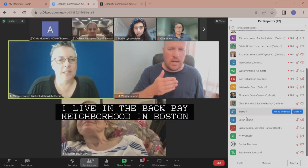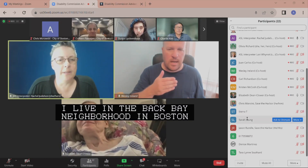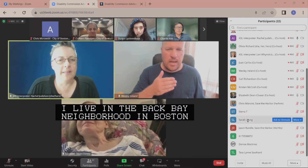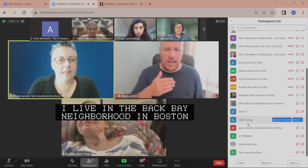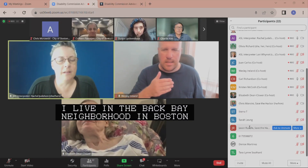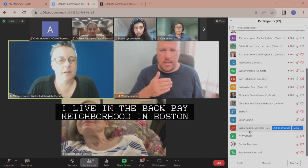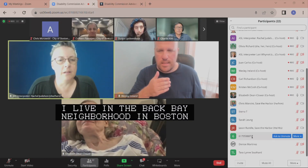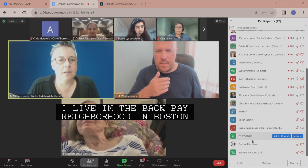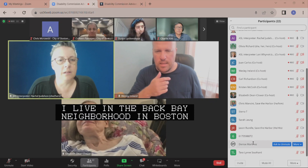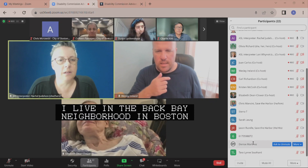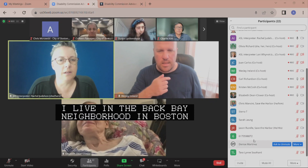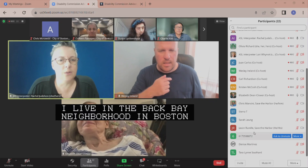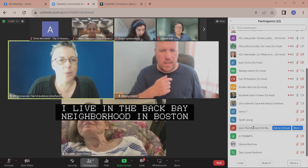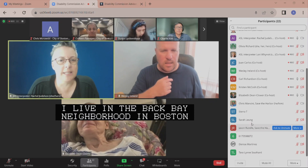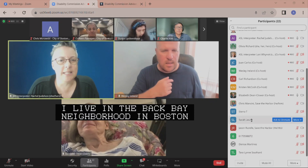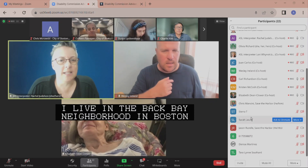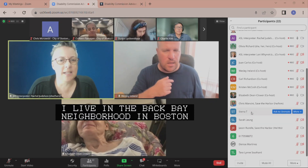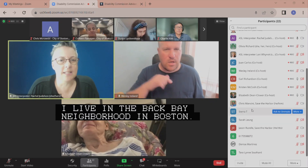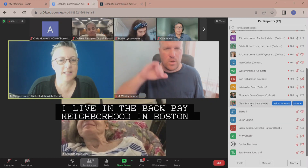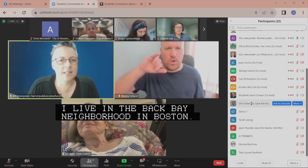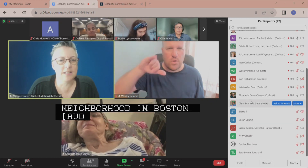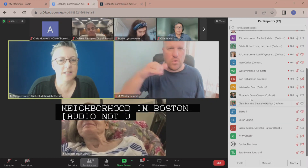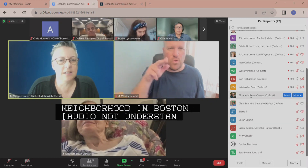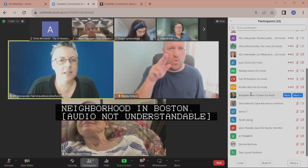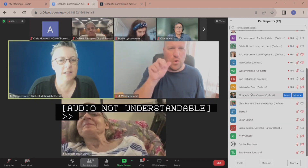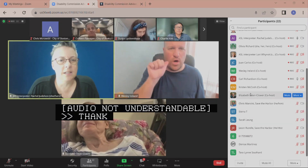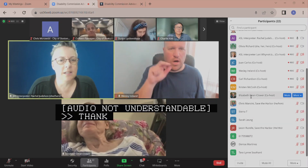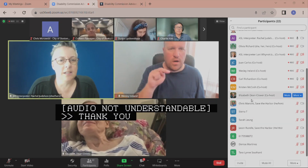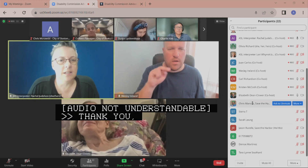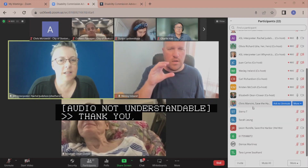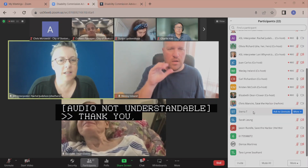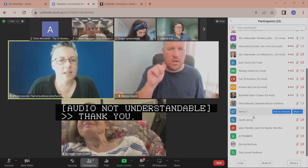Thank you, Elizabeth. Who do I see next?